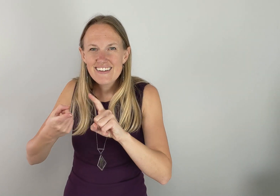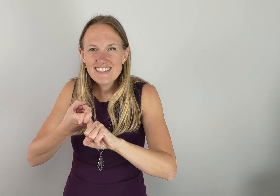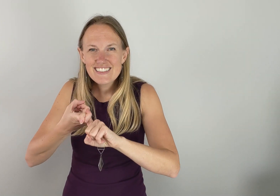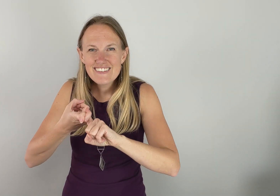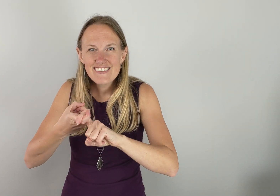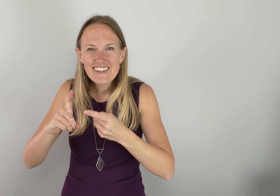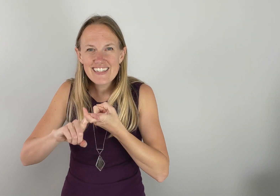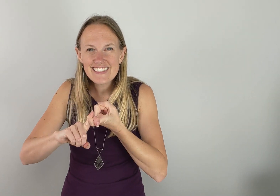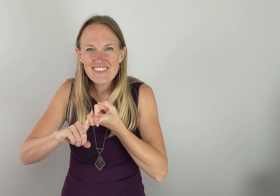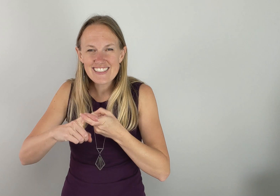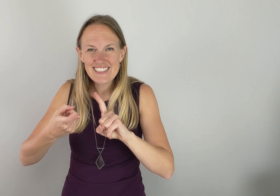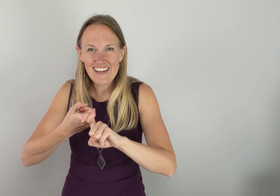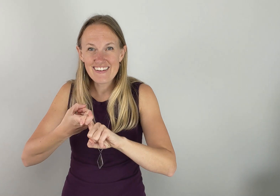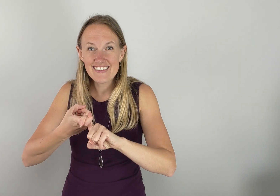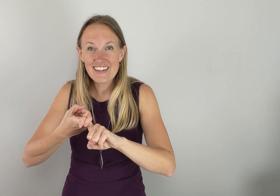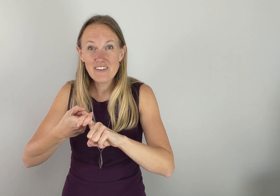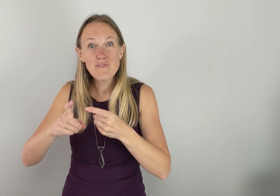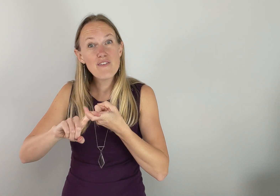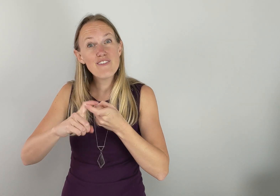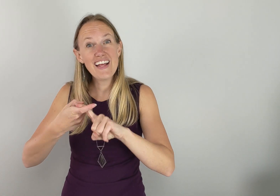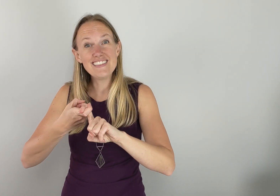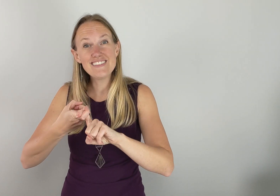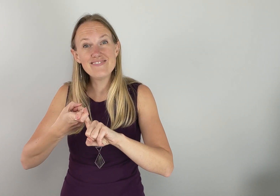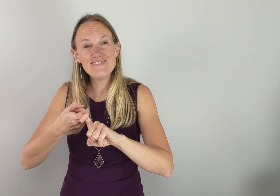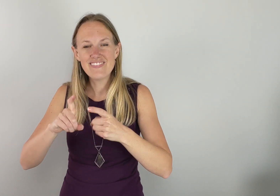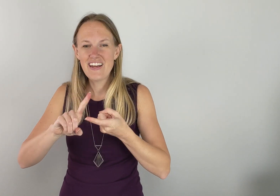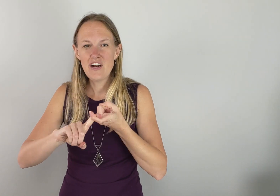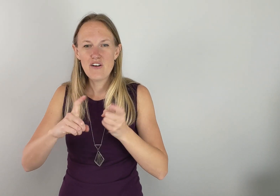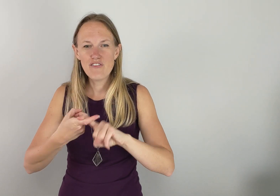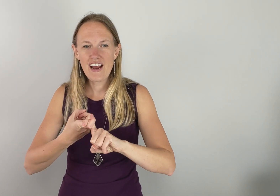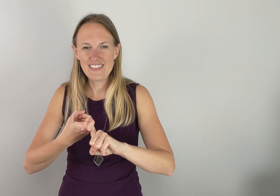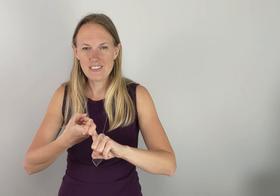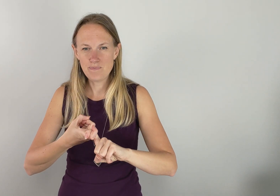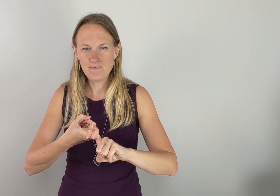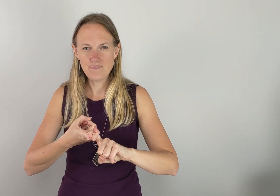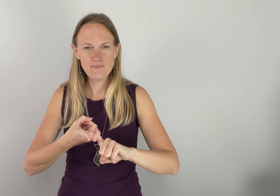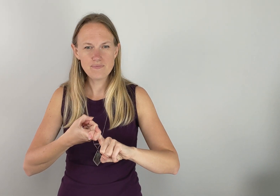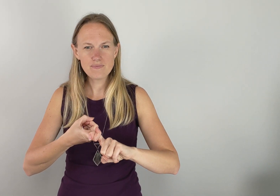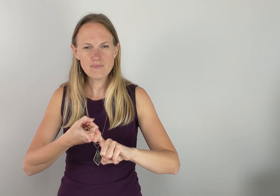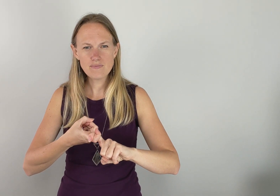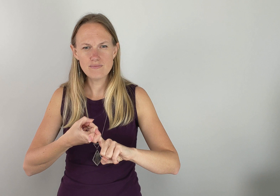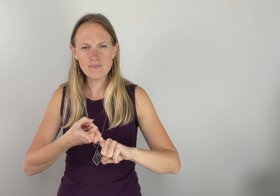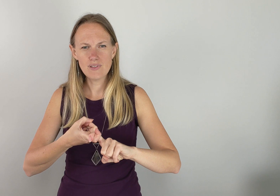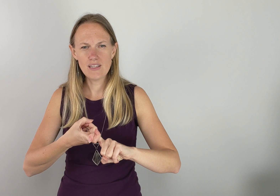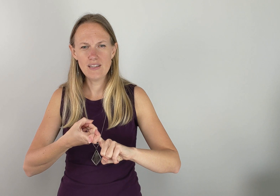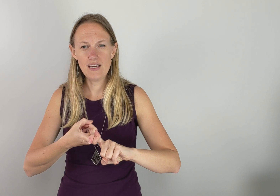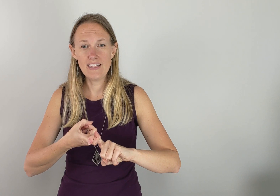hook two of your index fingers together. Okay. Friend. A friend. Okay. And